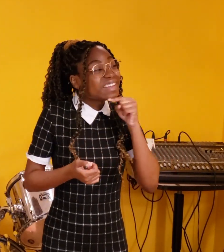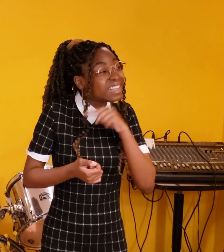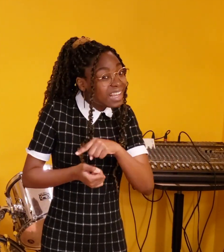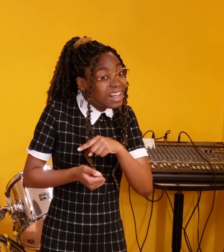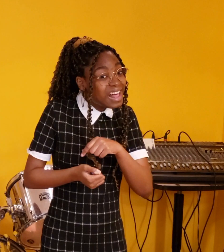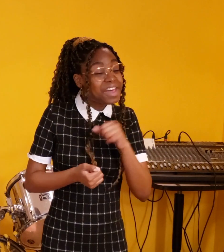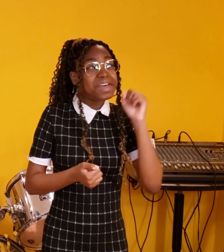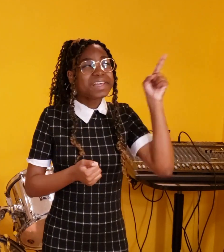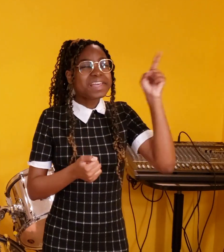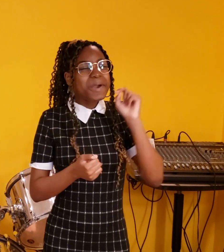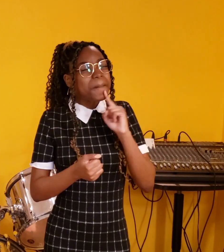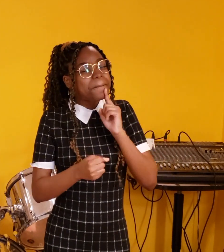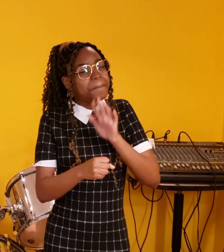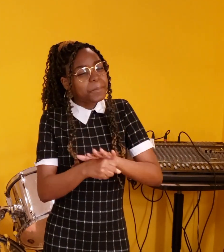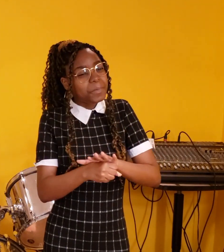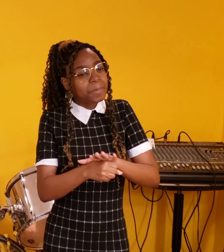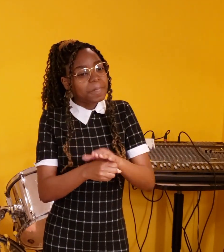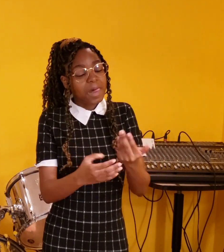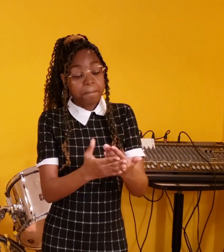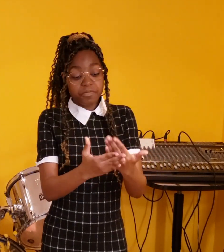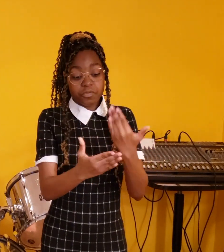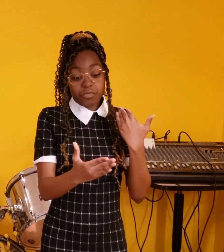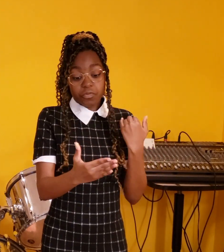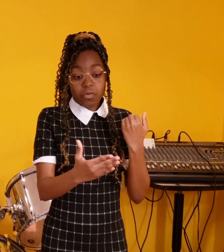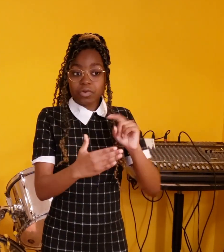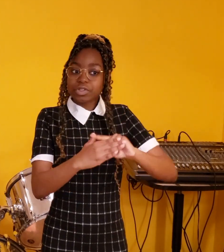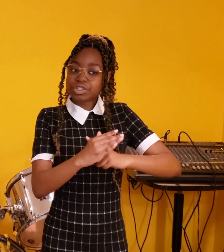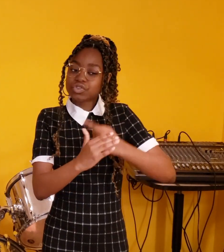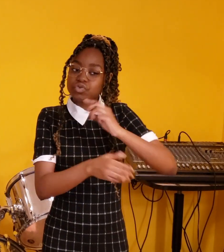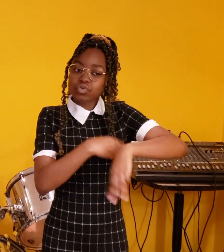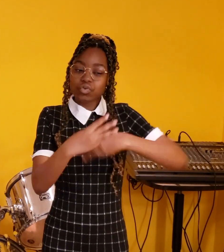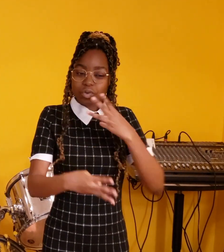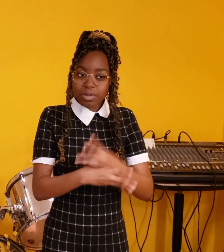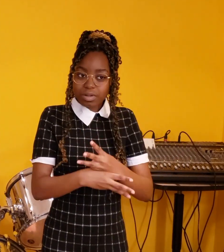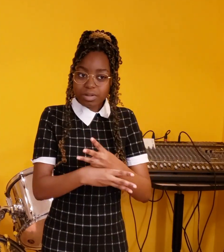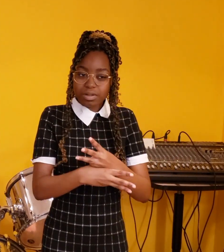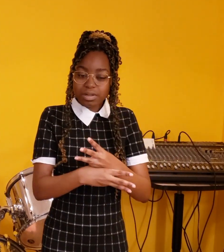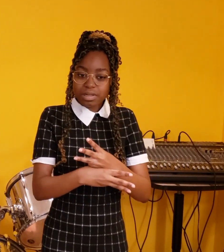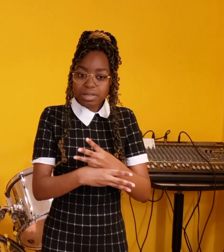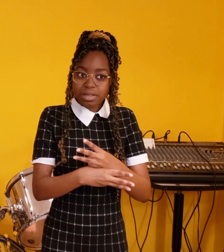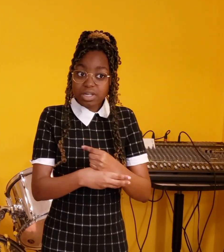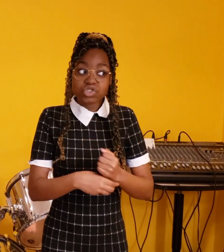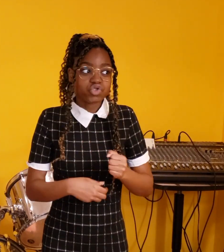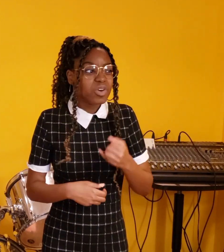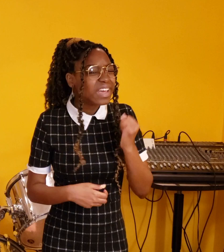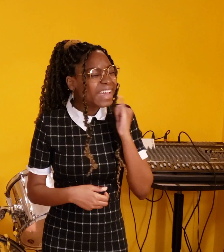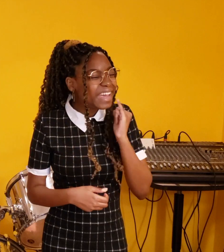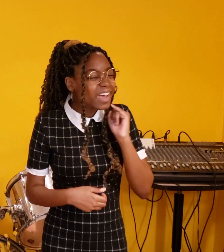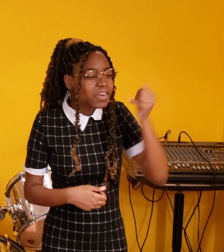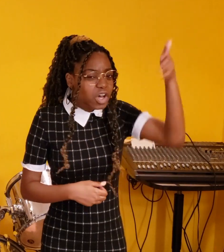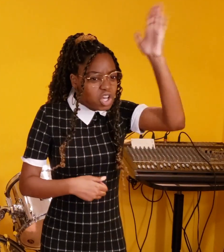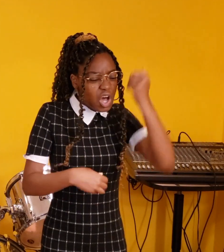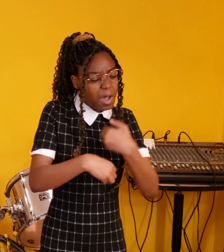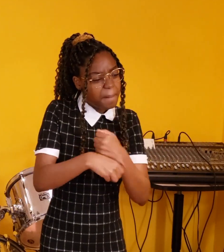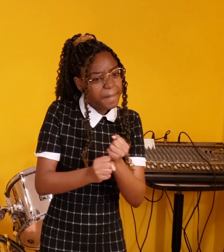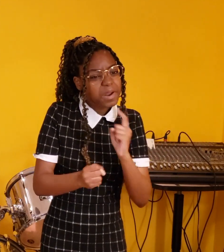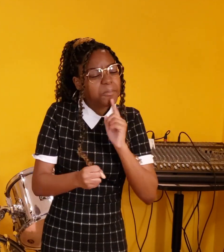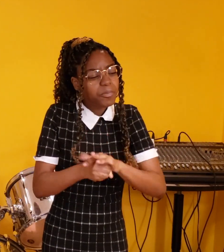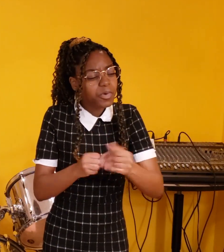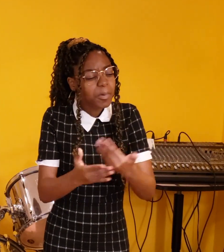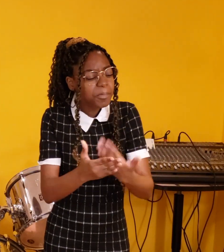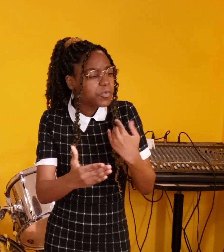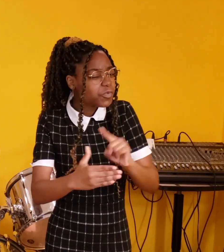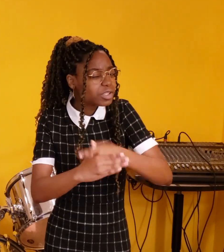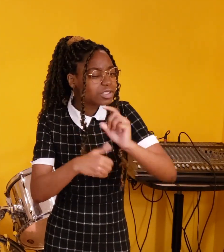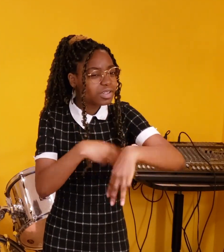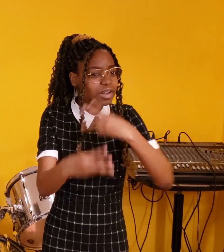See that? God cannot lie. And when God made a promise before the world began, God is going to keep his promise. I mean, look at what's happening in